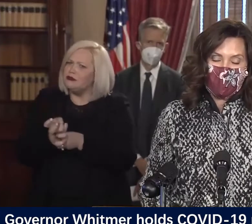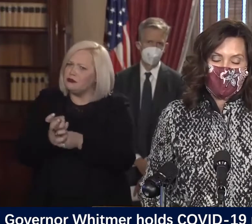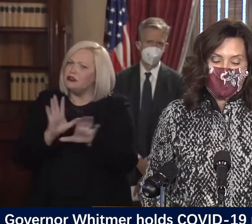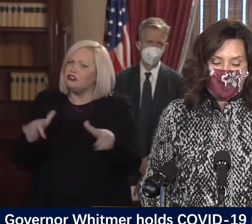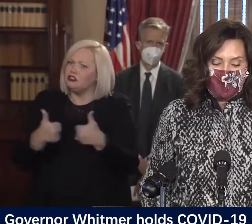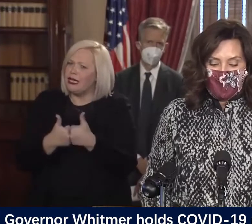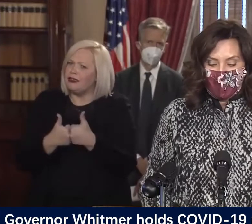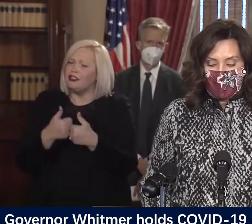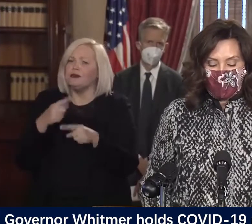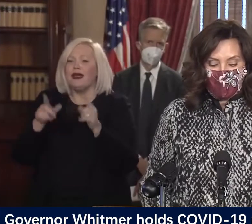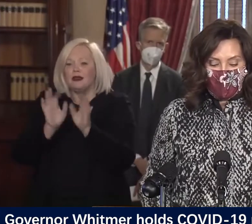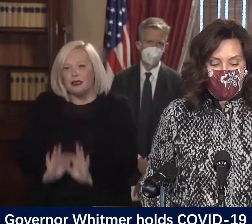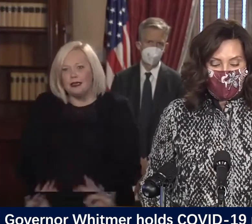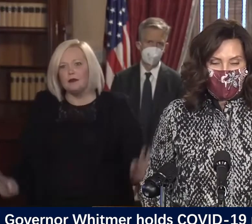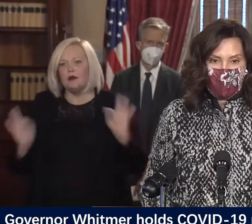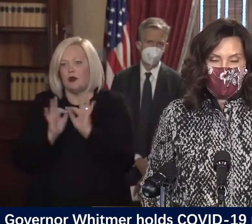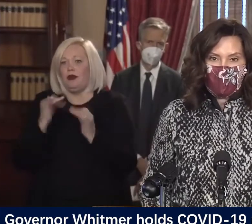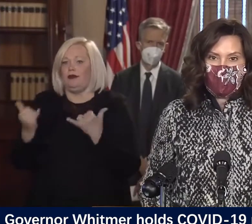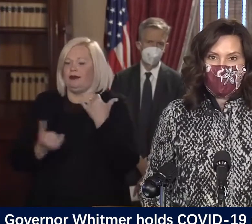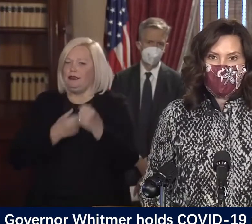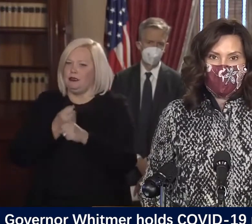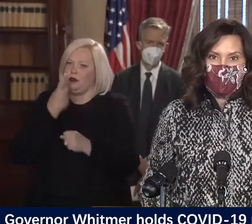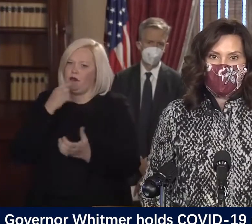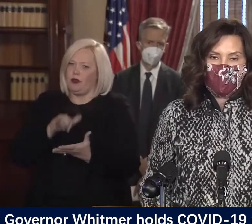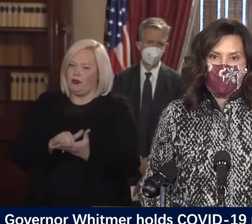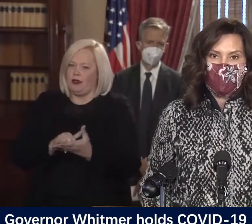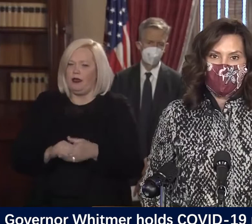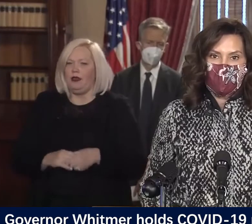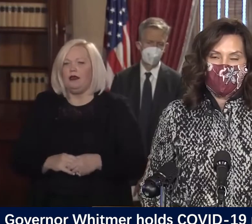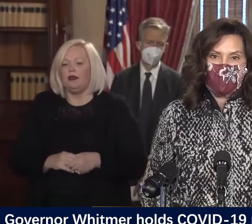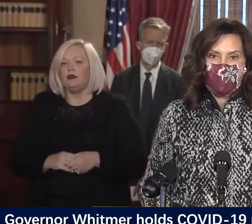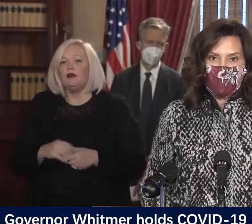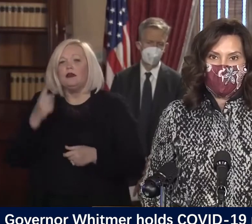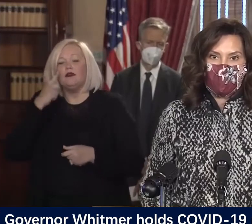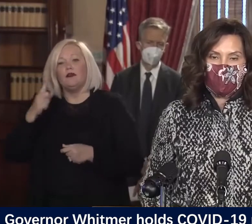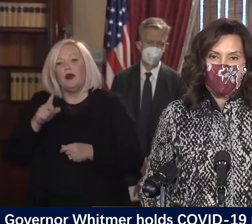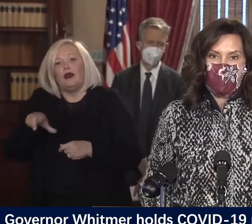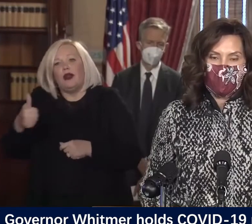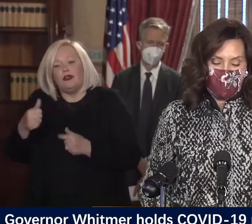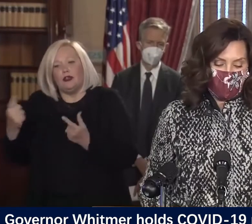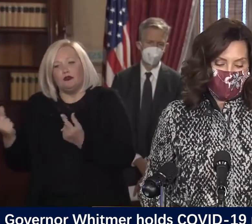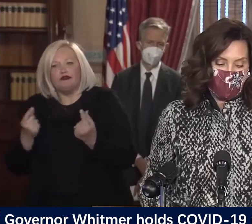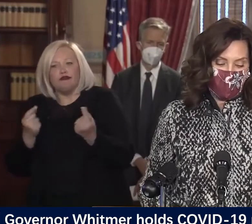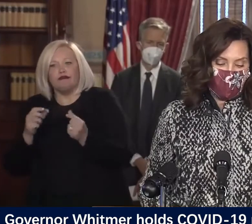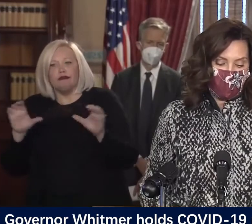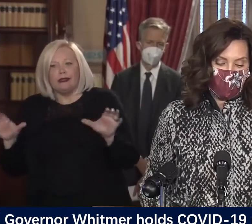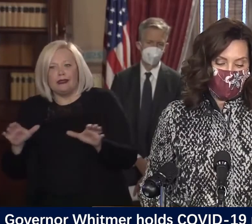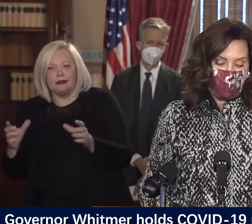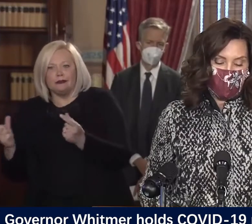that. With regard to additional activities that could,